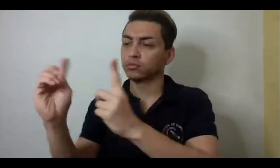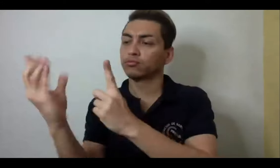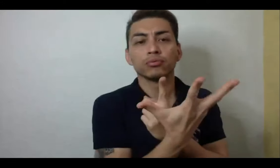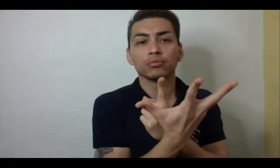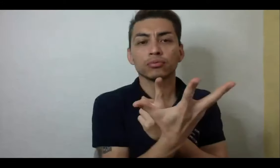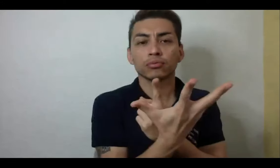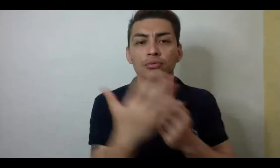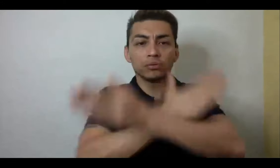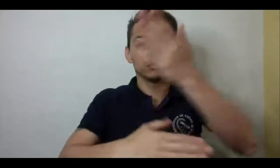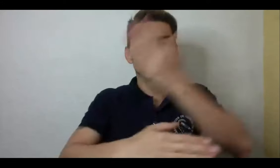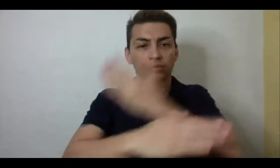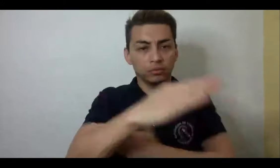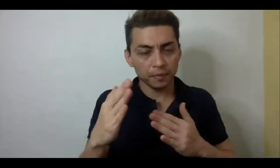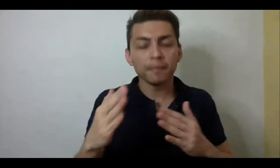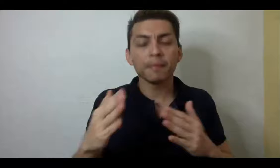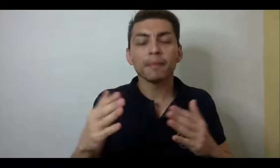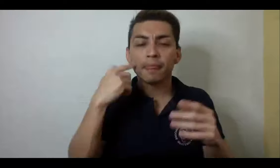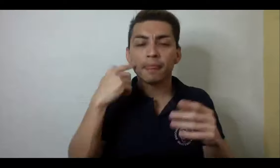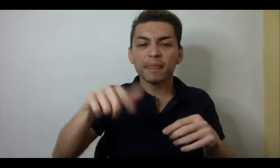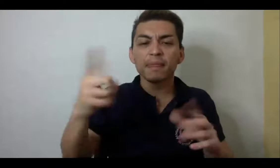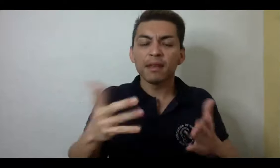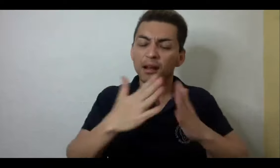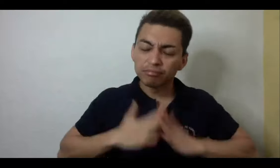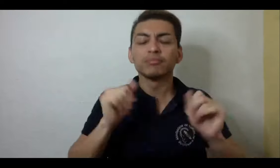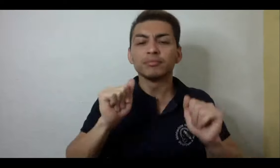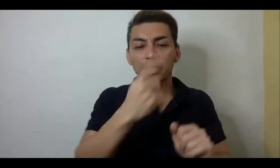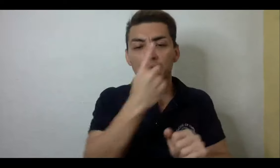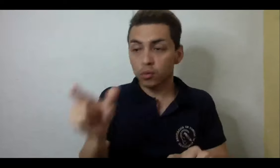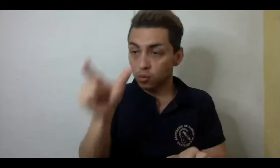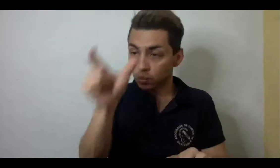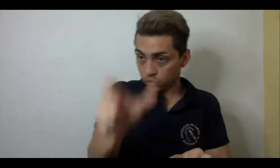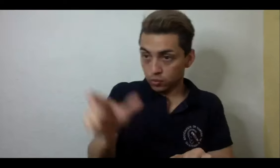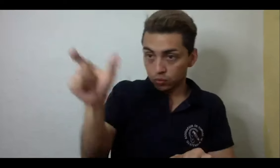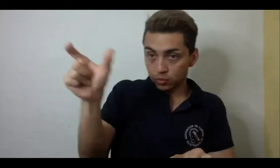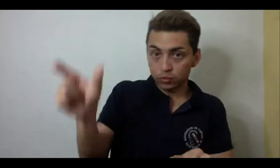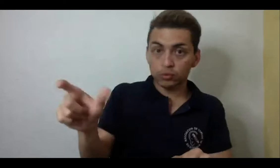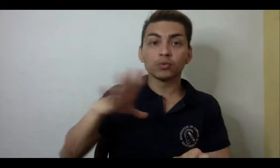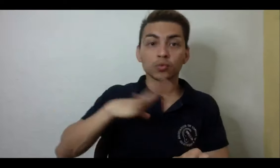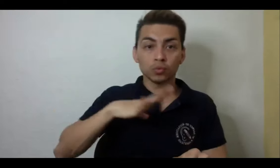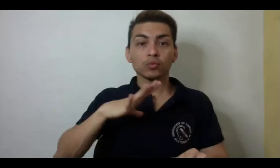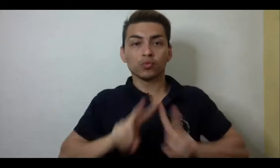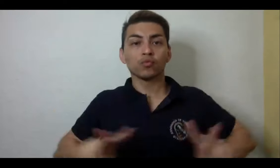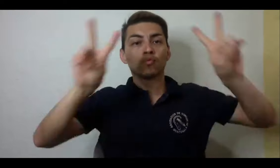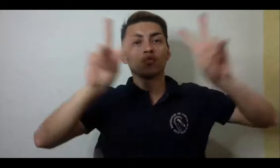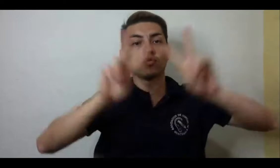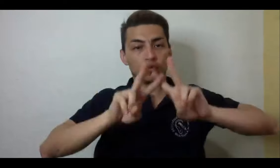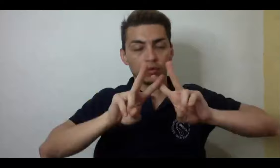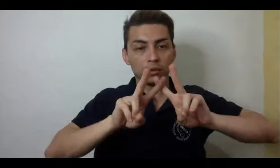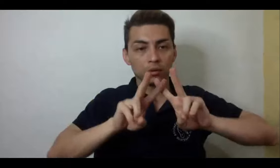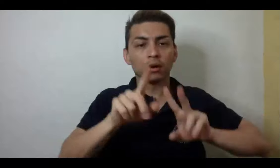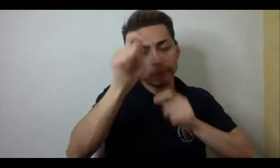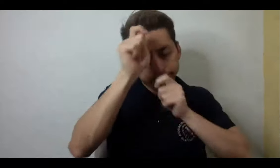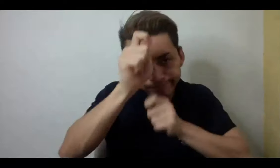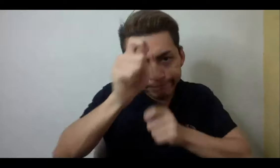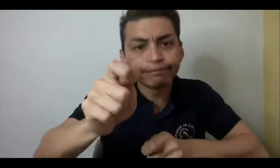are rooted in the belief that every person has value and potential and should be respected